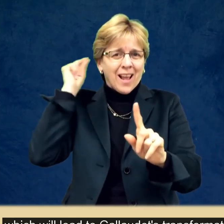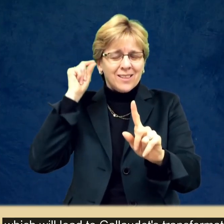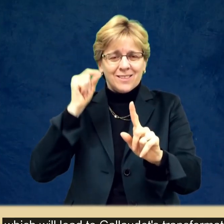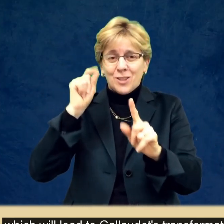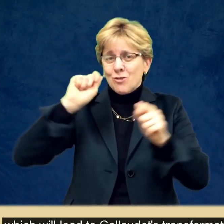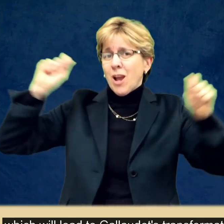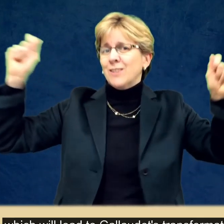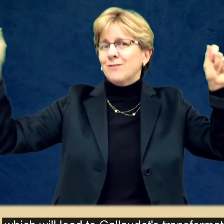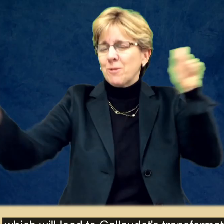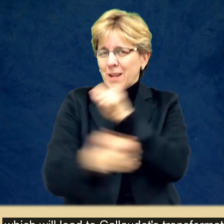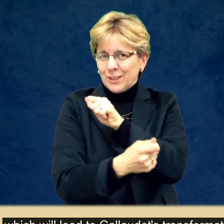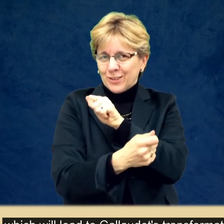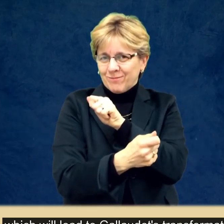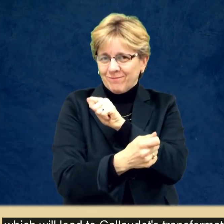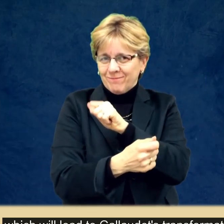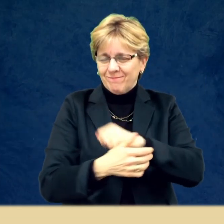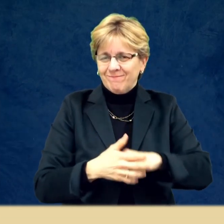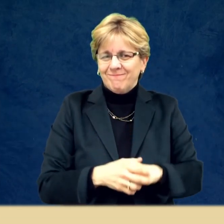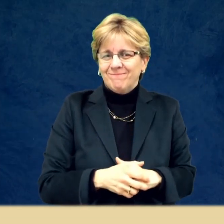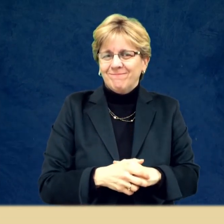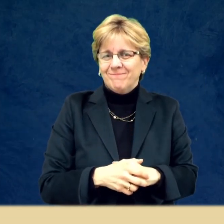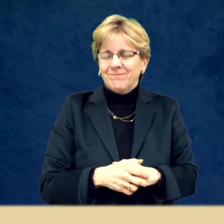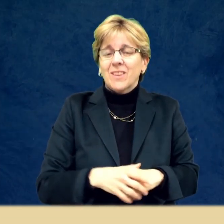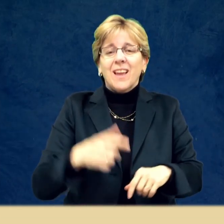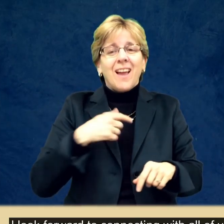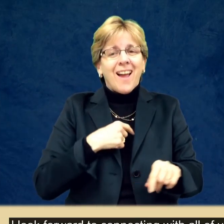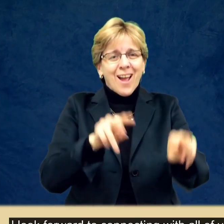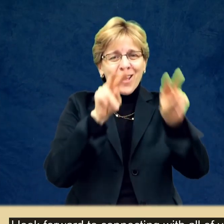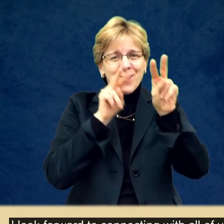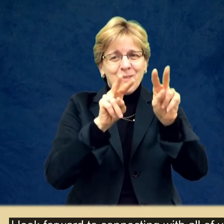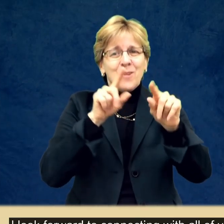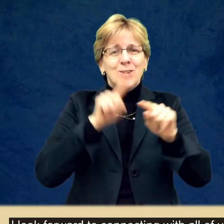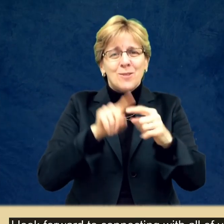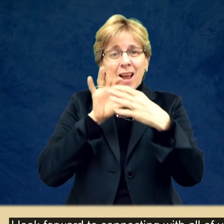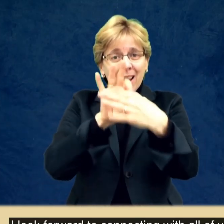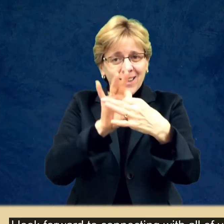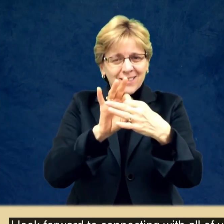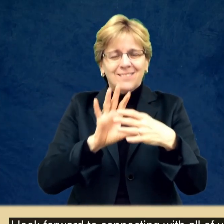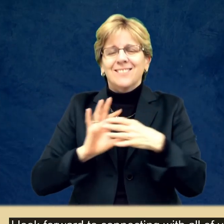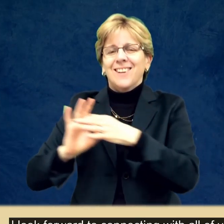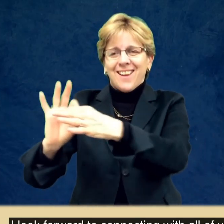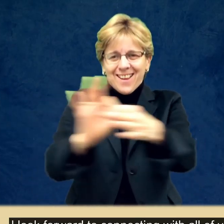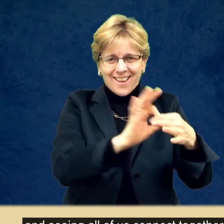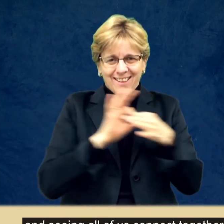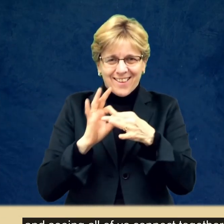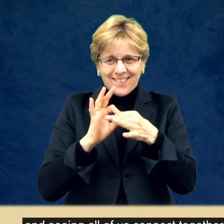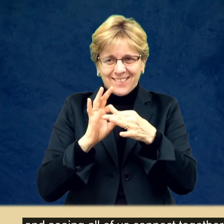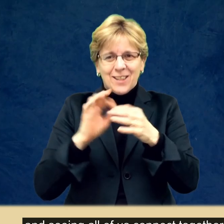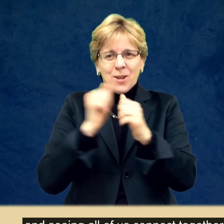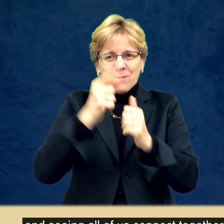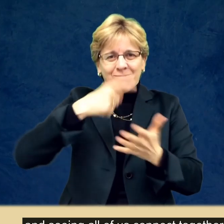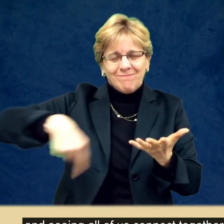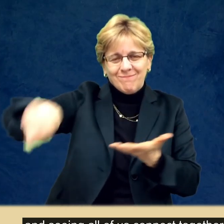Gallaudet's transformation. I look forward to connecting with all of you and seeing all of us connect